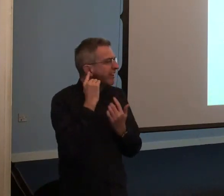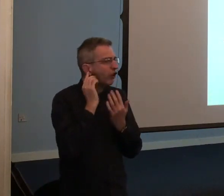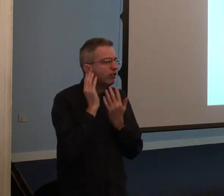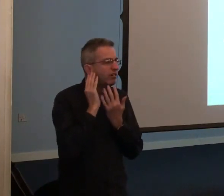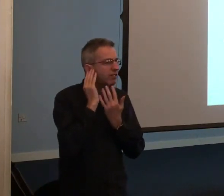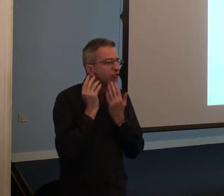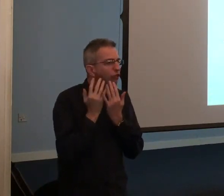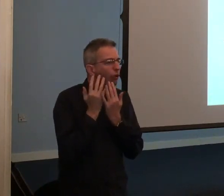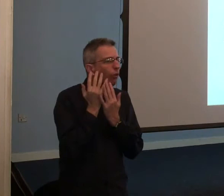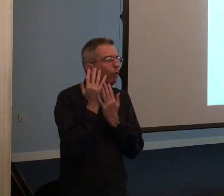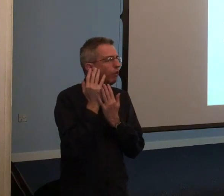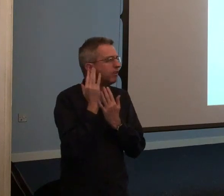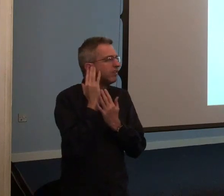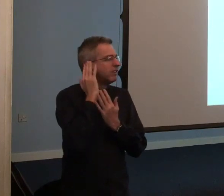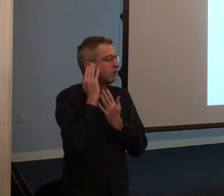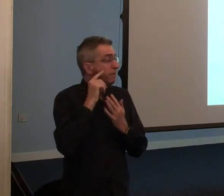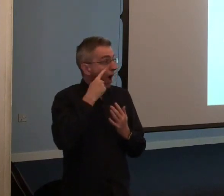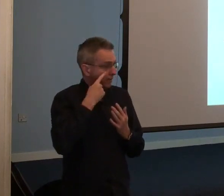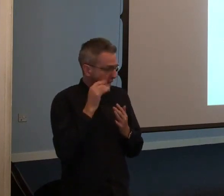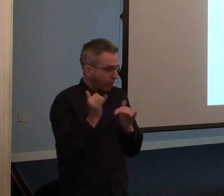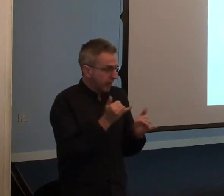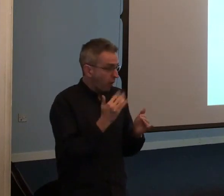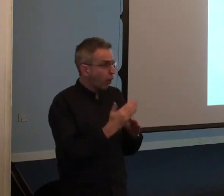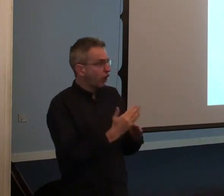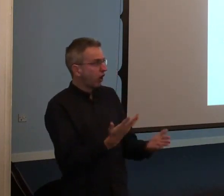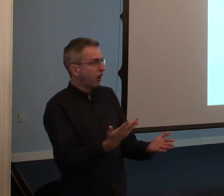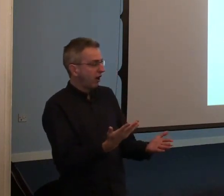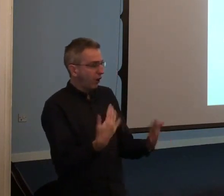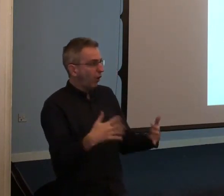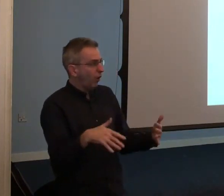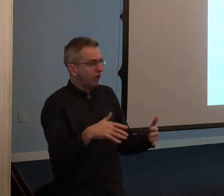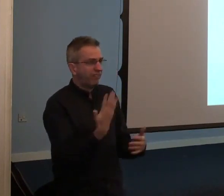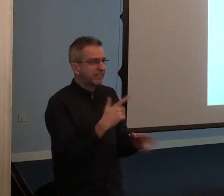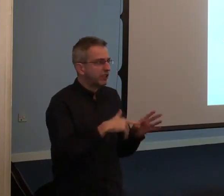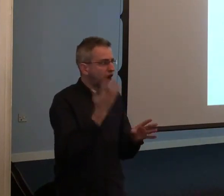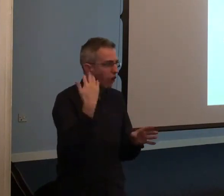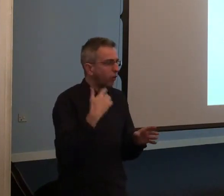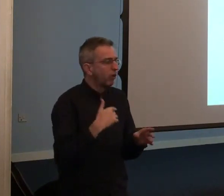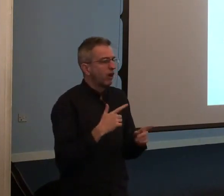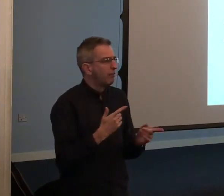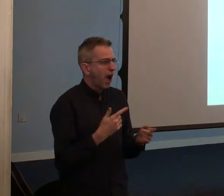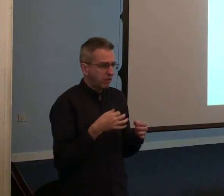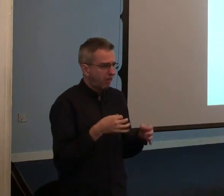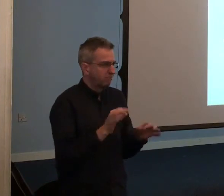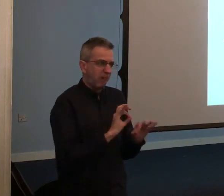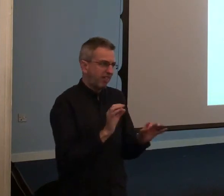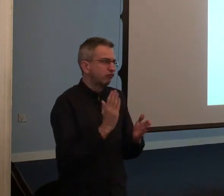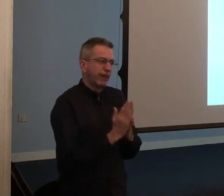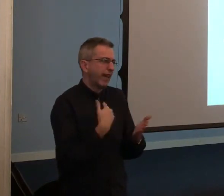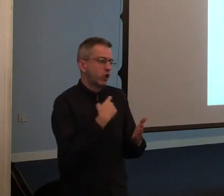It's to do with the hairs in the ear within the cochlea. But they had experimented on mice, and it was seen that they could cure. So that was 15 years ago that they